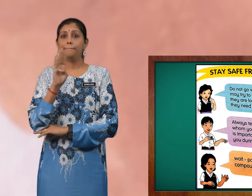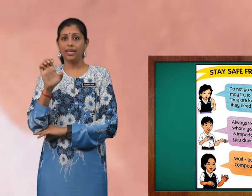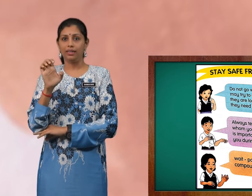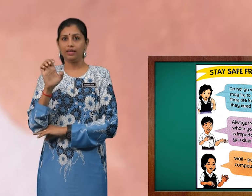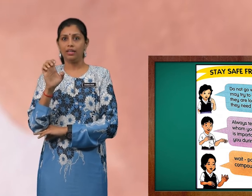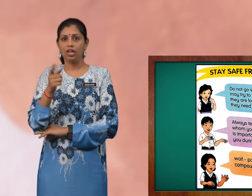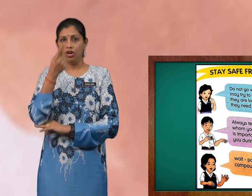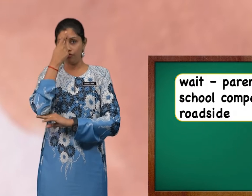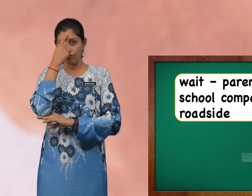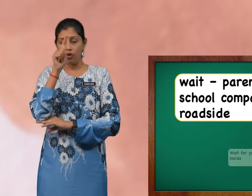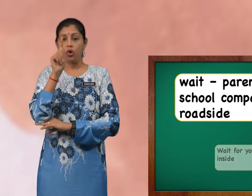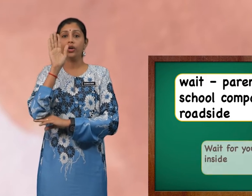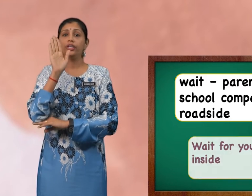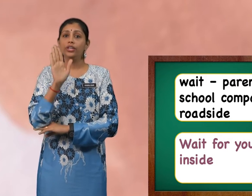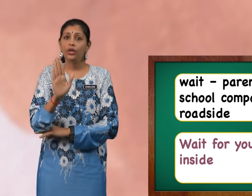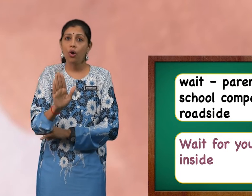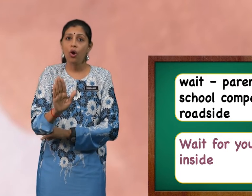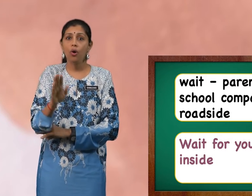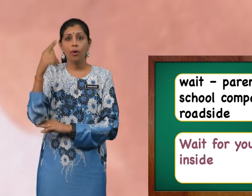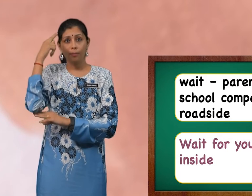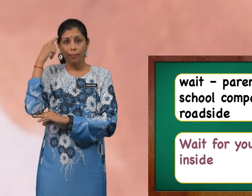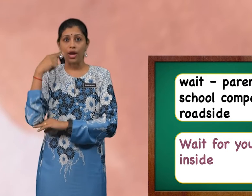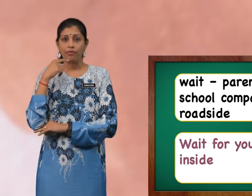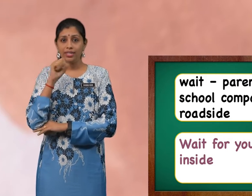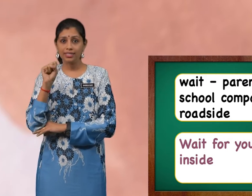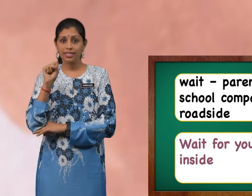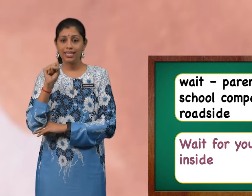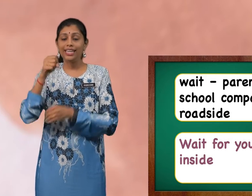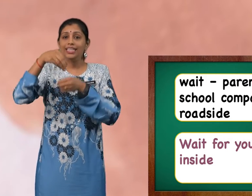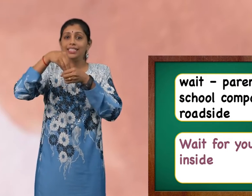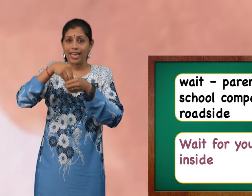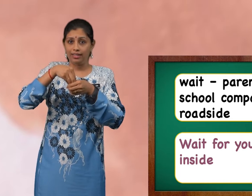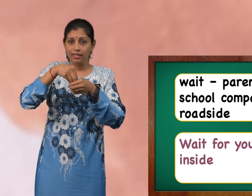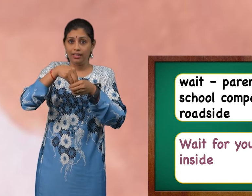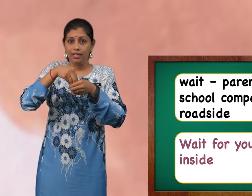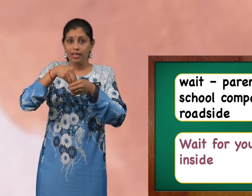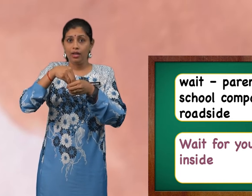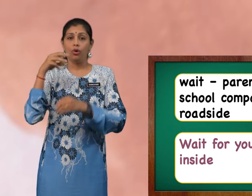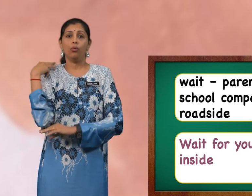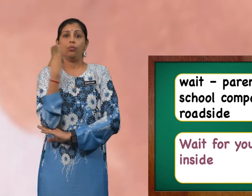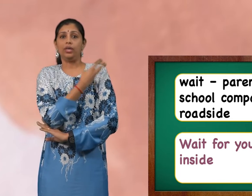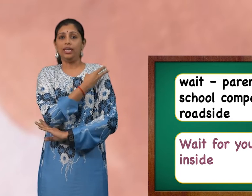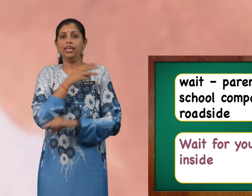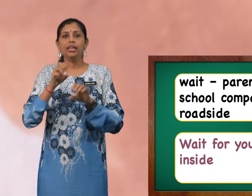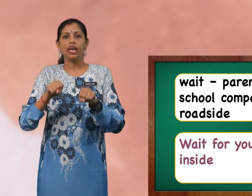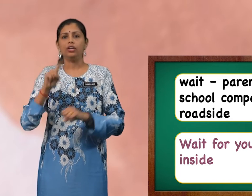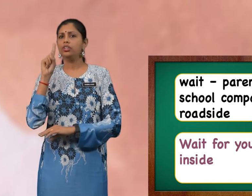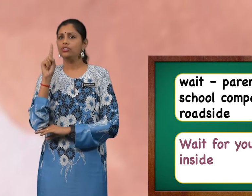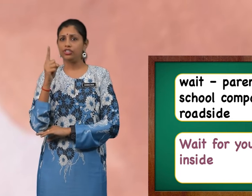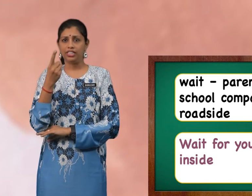be for your parents' insight. We can